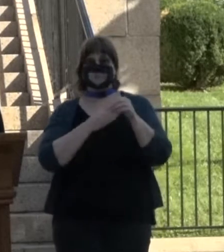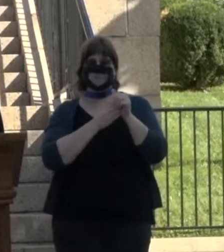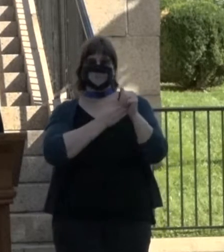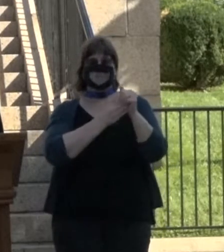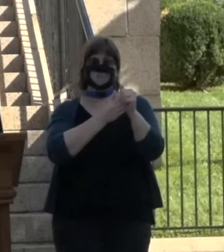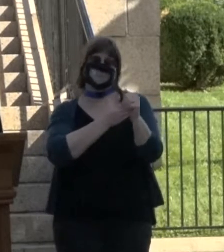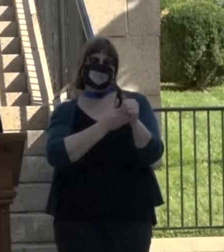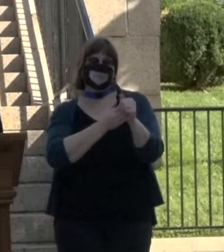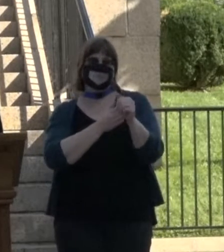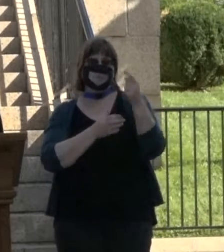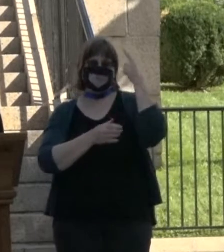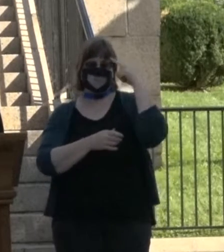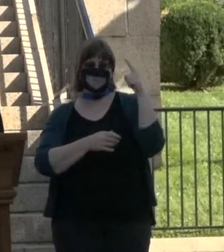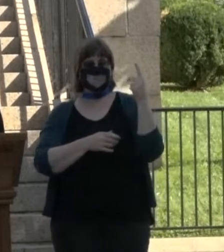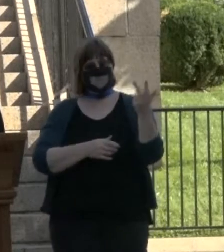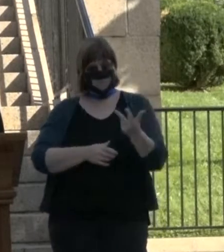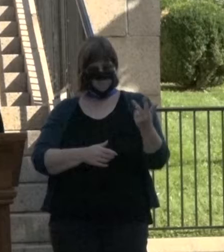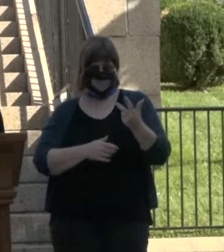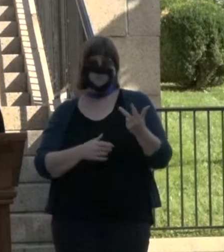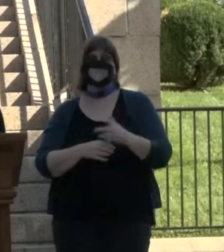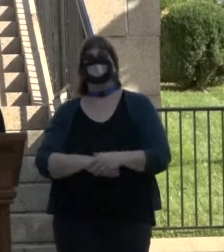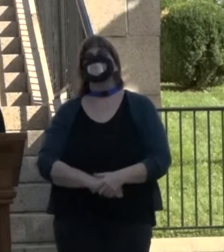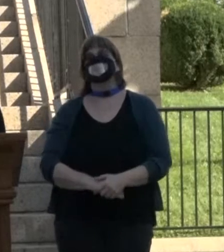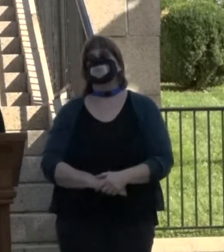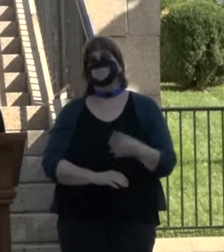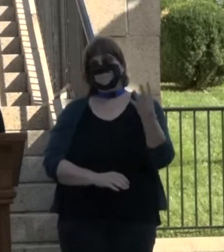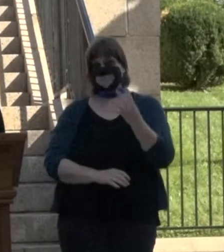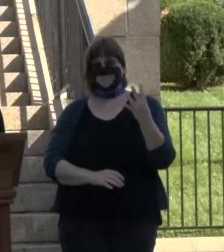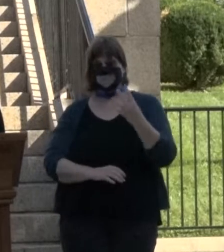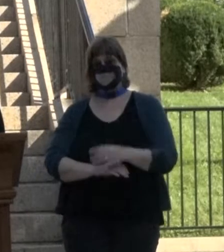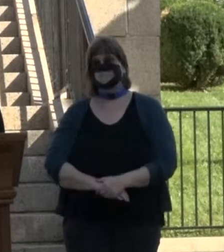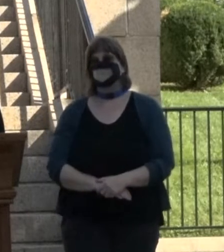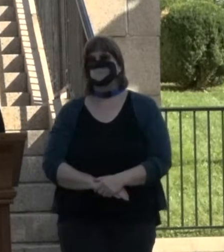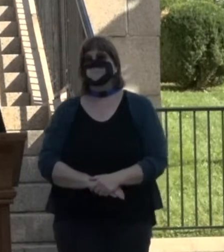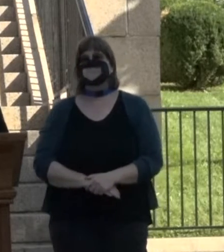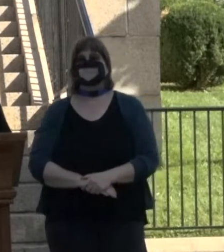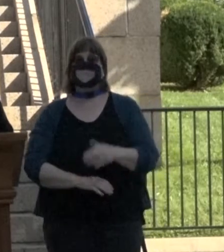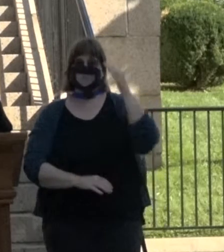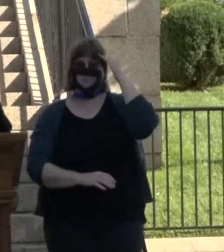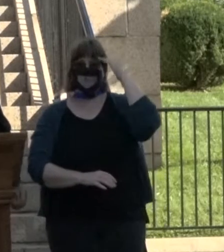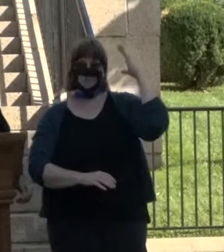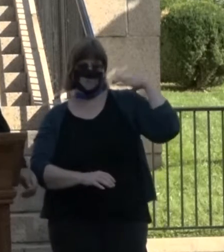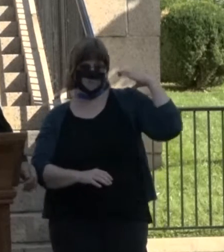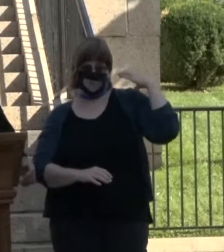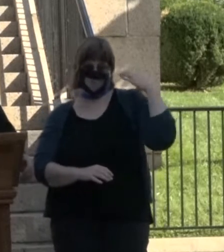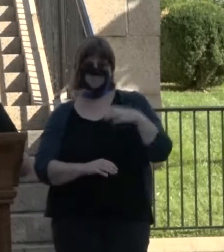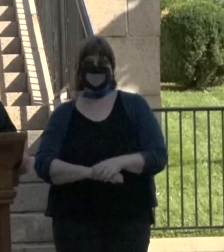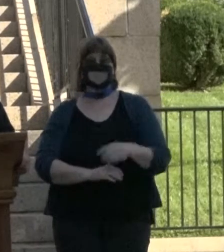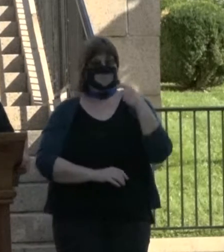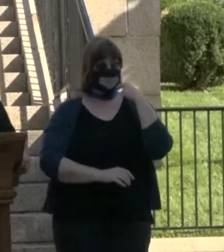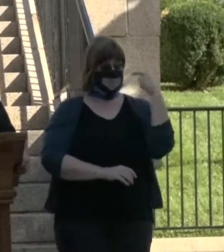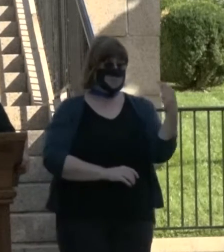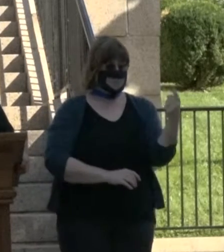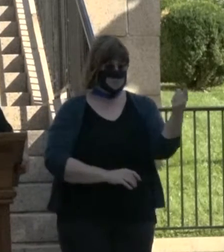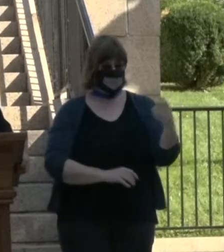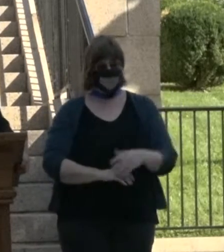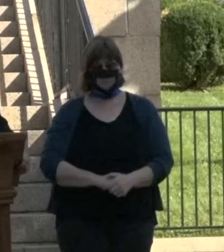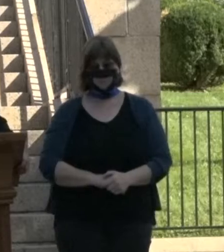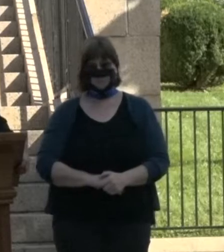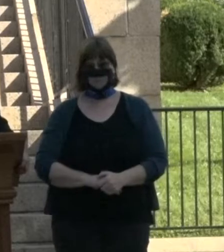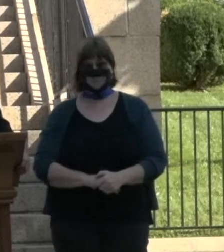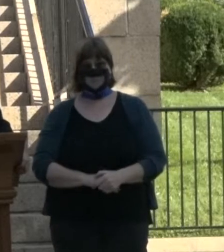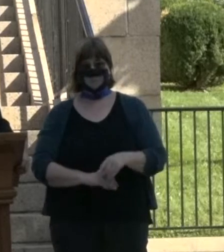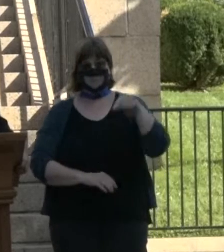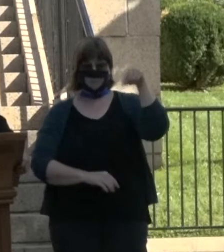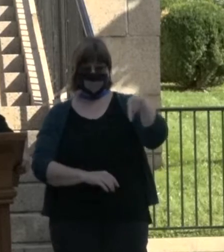Stan kind of took a liking to us four, our roommates, me and my other three roommates. And so we knew him pretty well, so we called him to tell him, and he said,